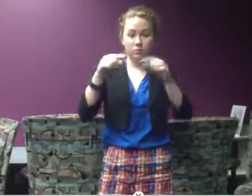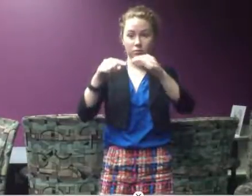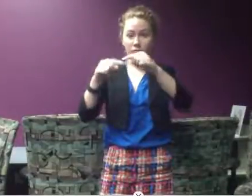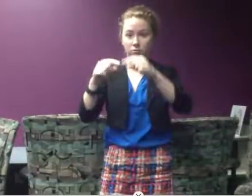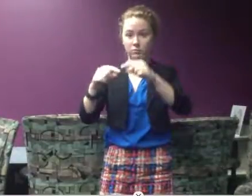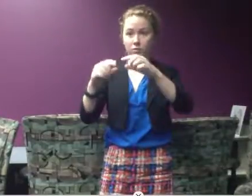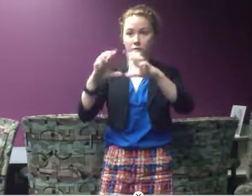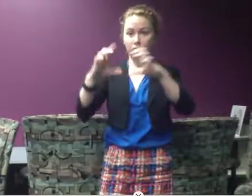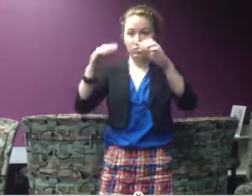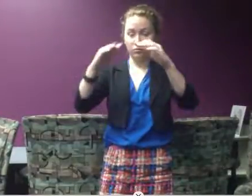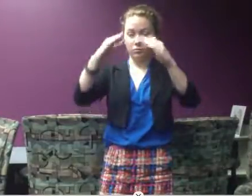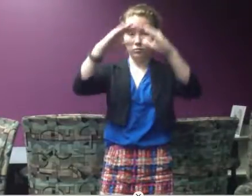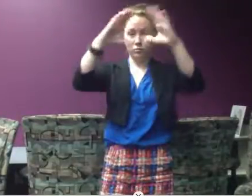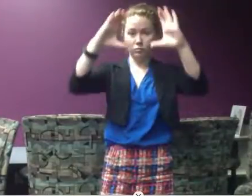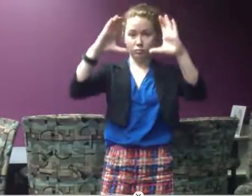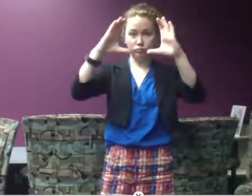So lastly, volume.